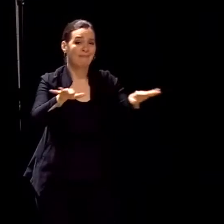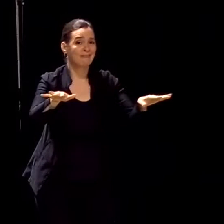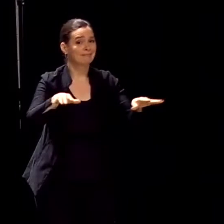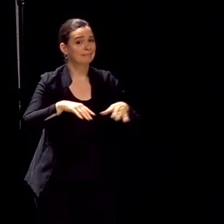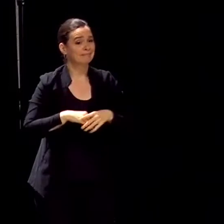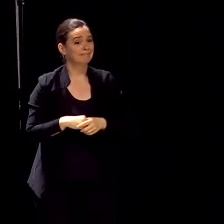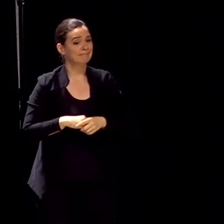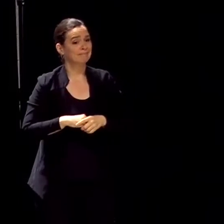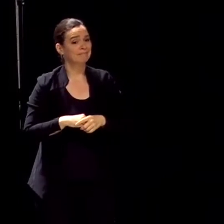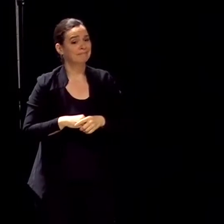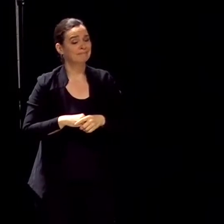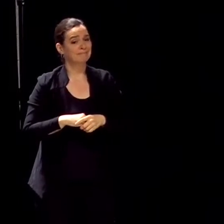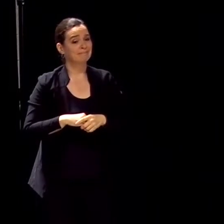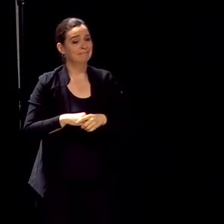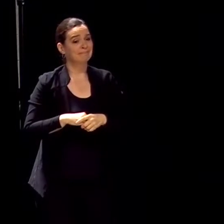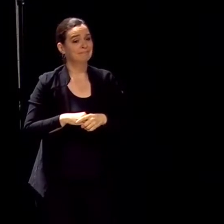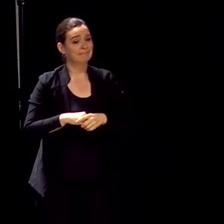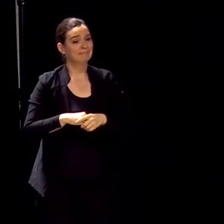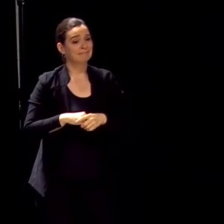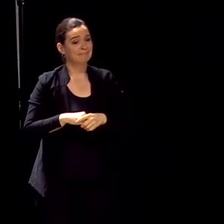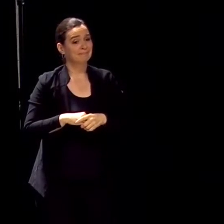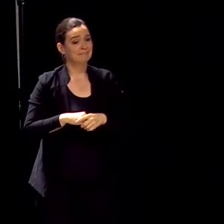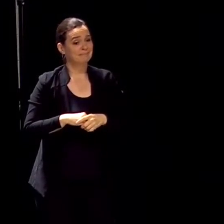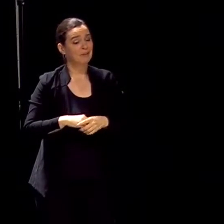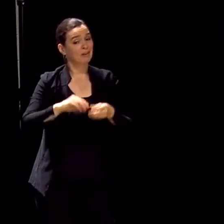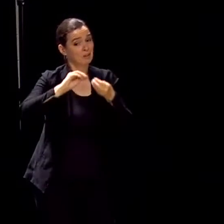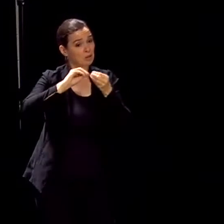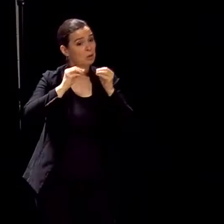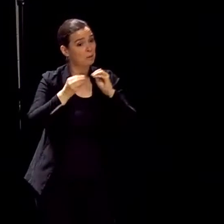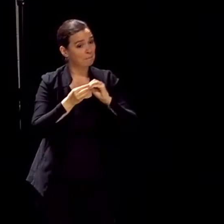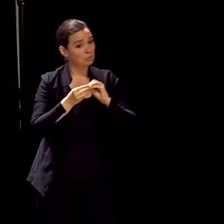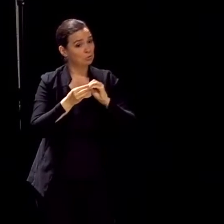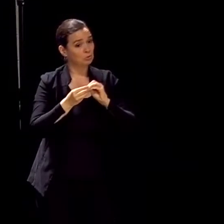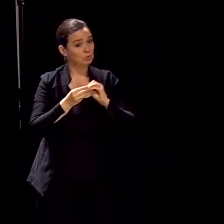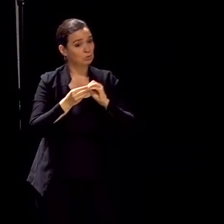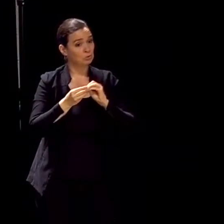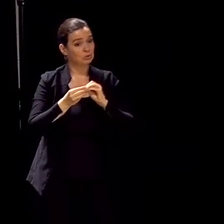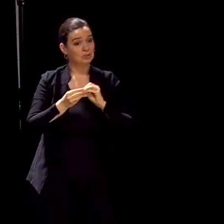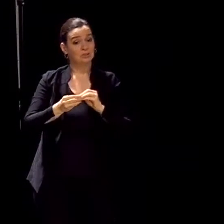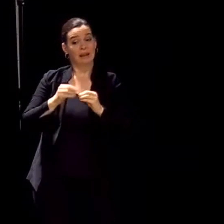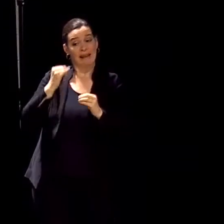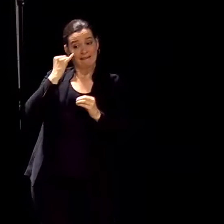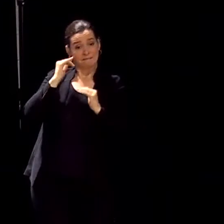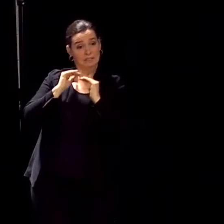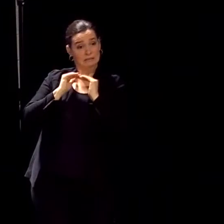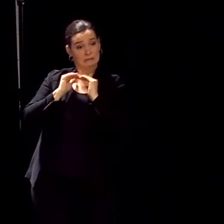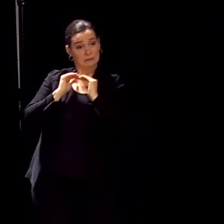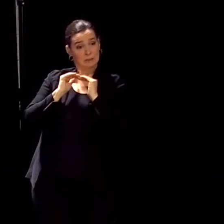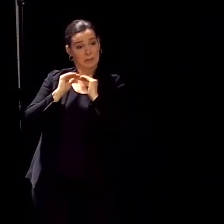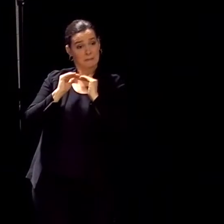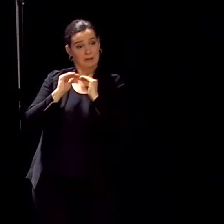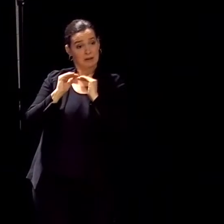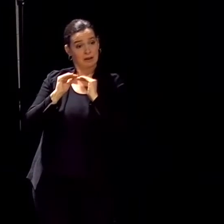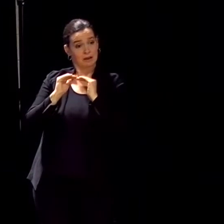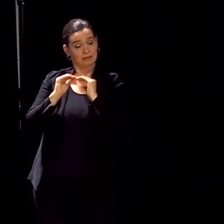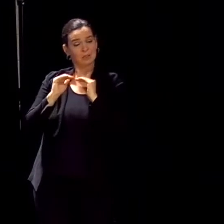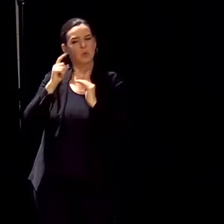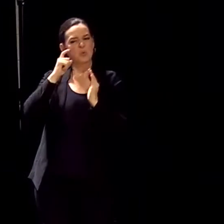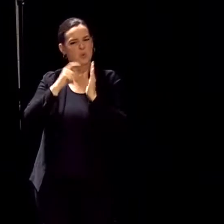they've stabilized. Tomorrow is going to be still a large caseload, but it looks like it's stabilized, not